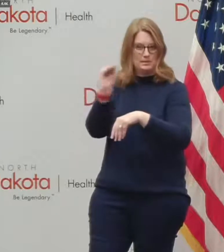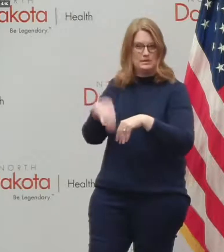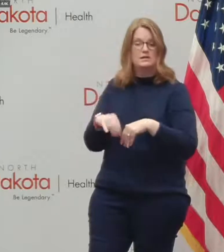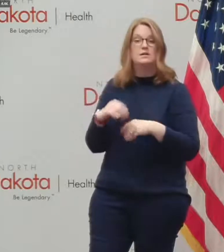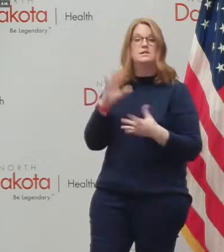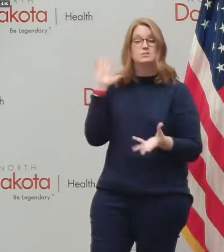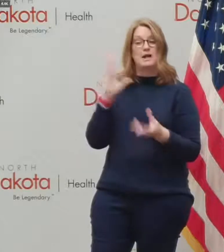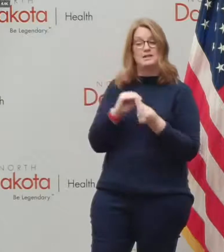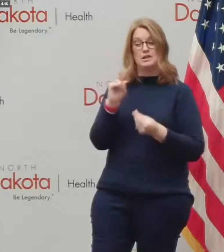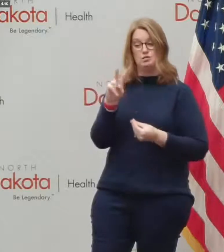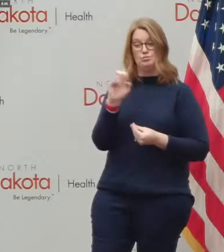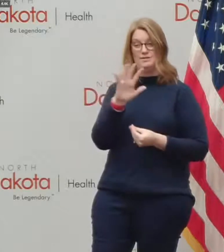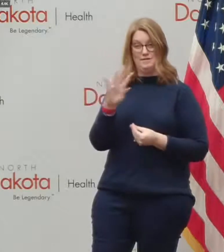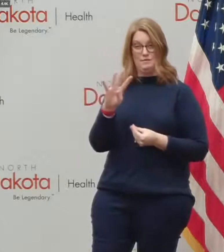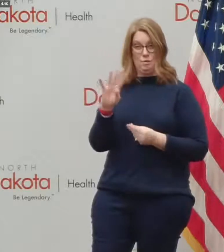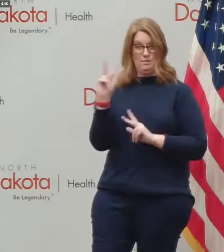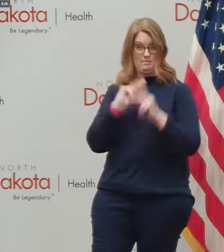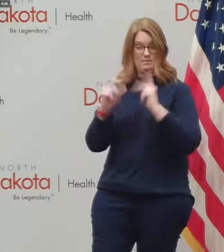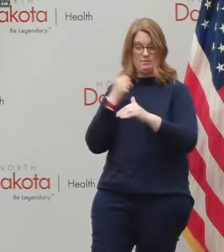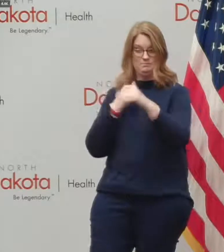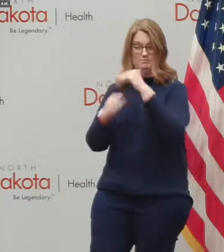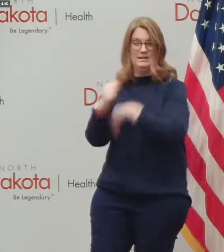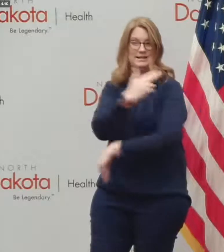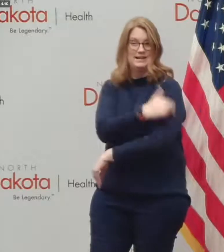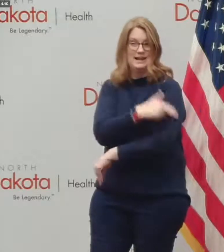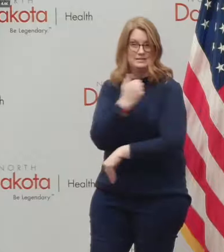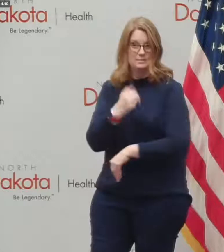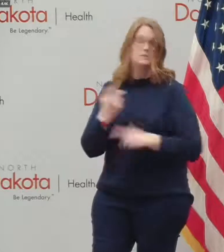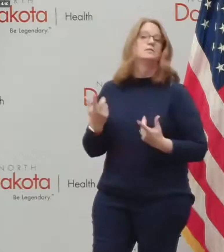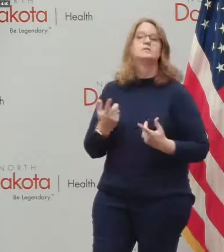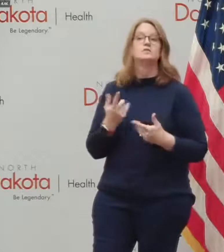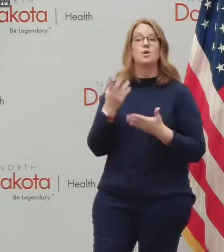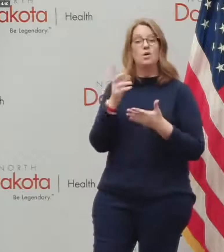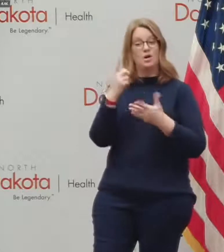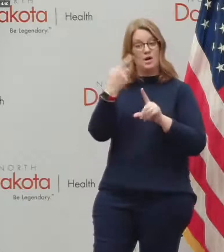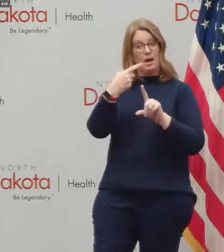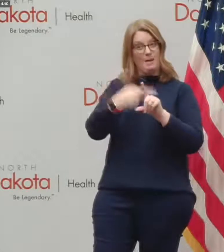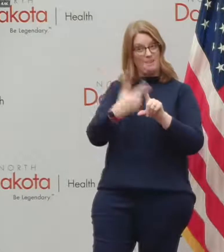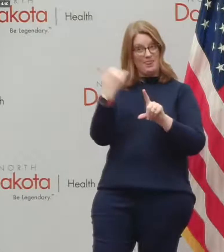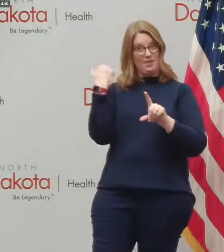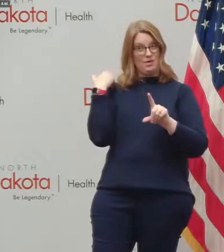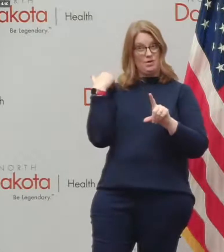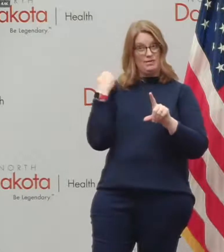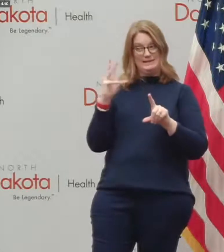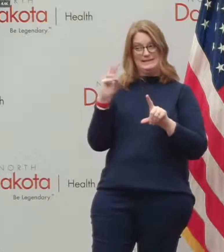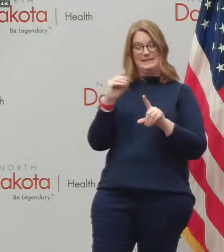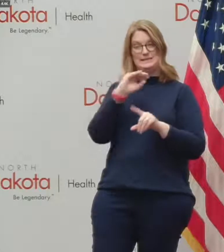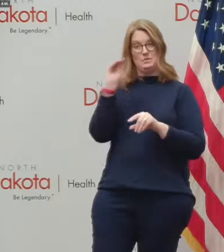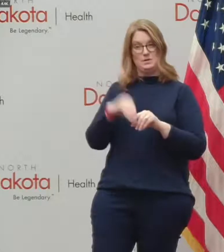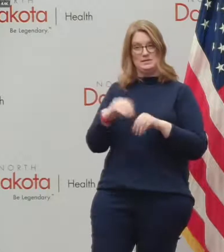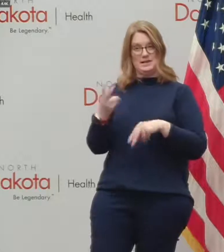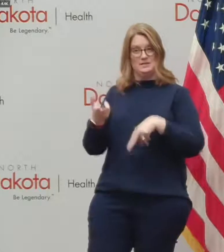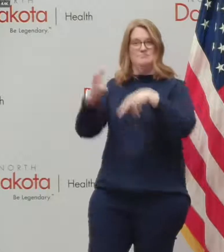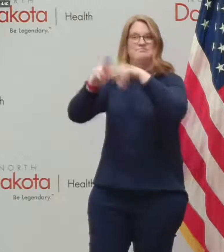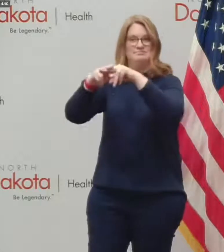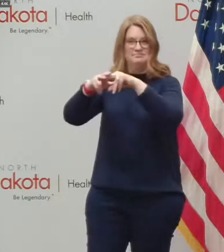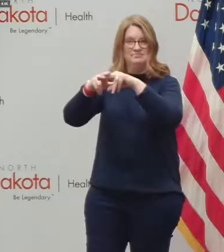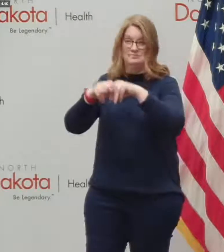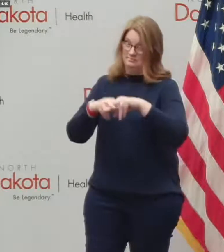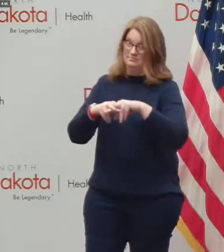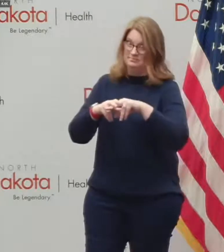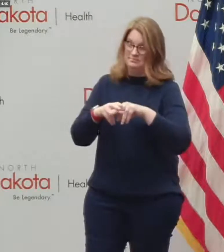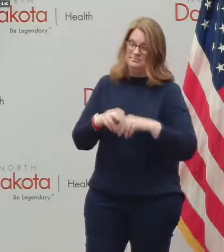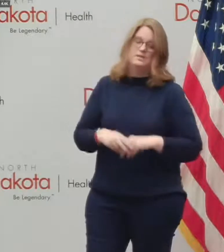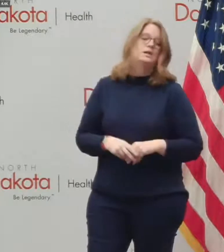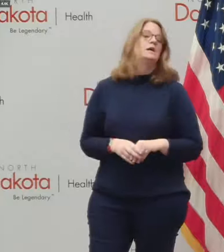254. And that's 60% higher than just 4 weeks ago when we had 158 individuals hospitalized due to